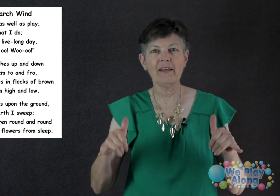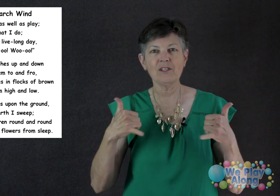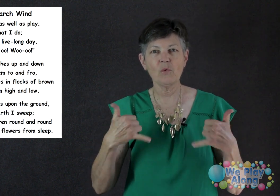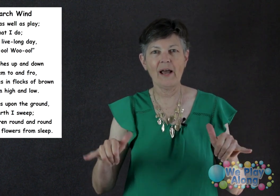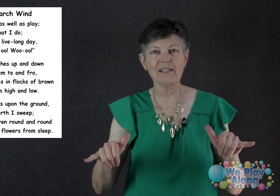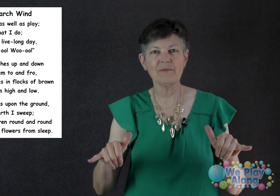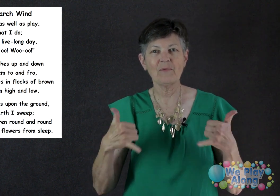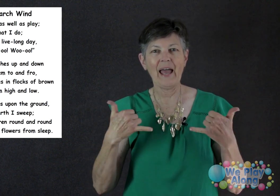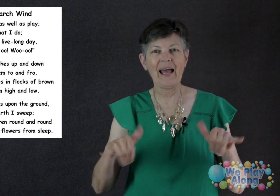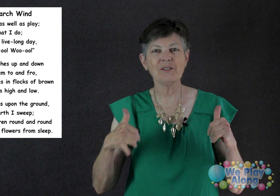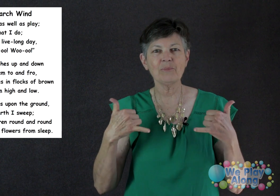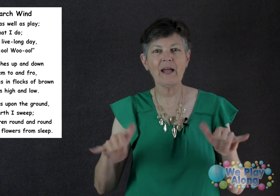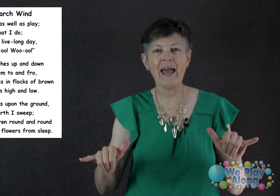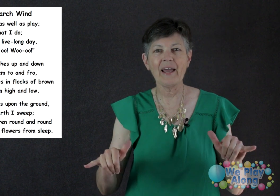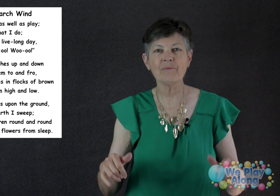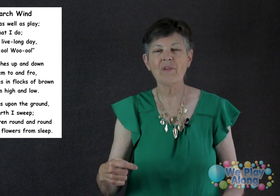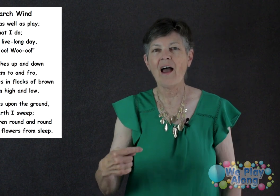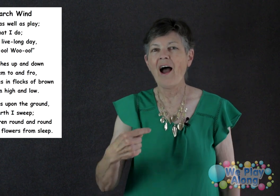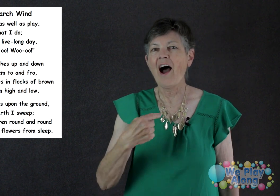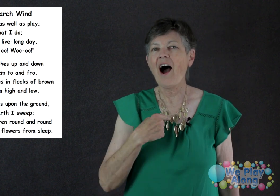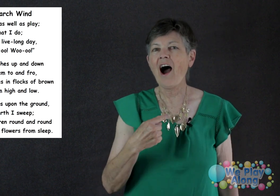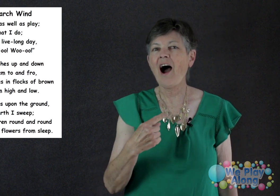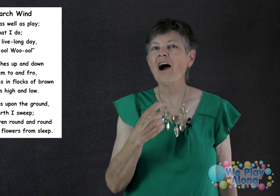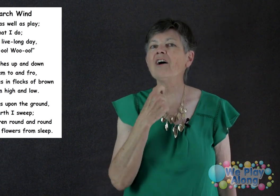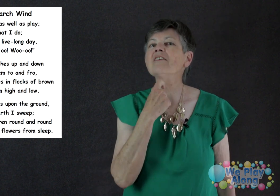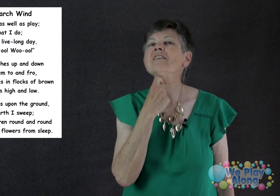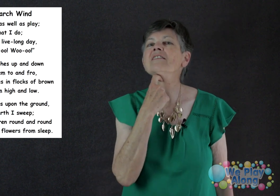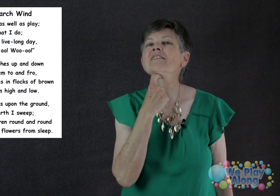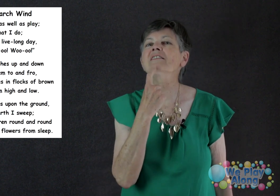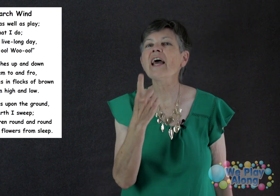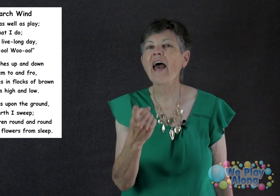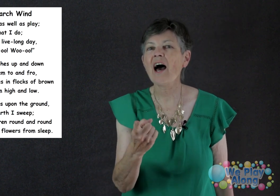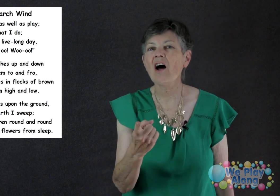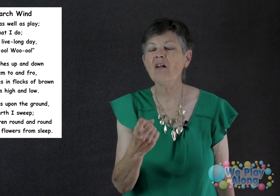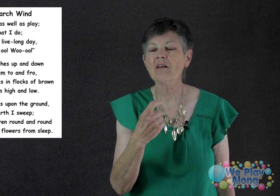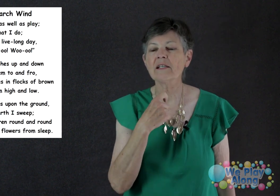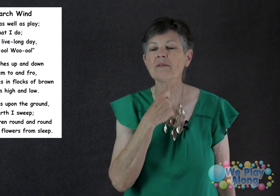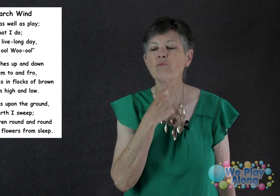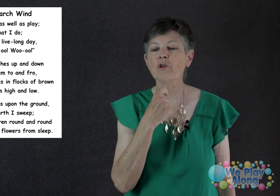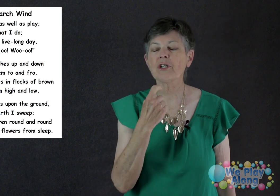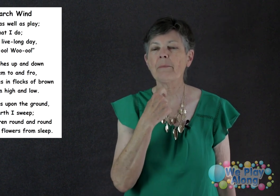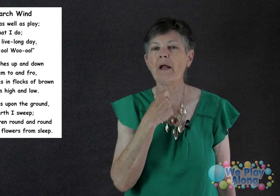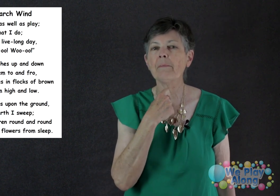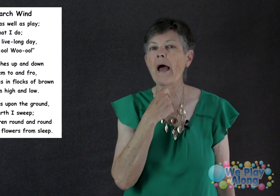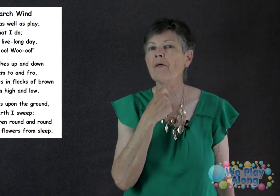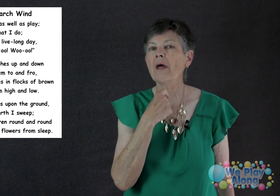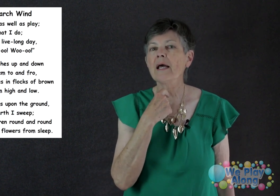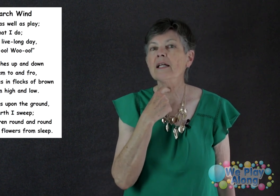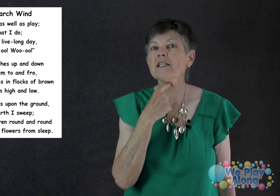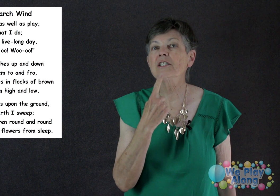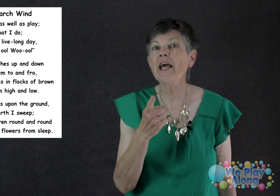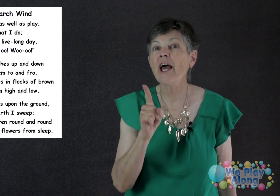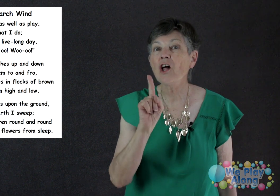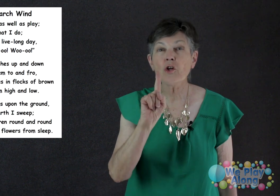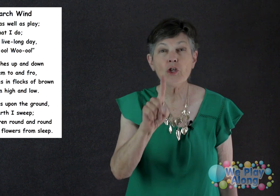this twice, as play. I'll tell, because words are coming out of your mouth, tell